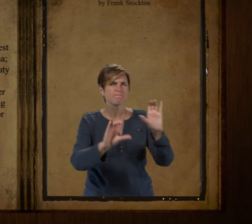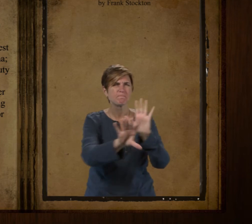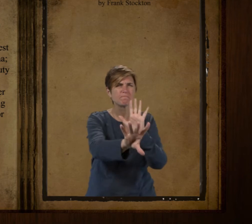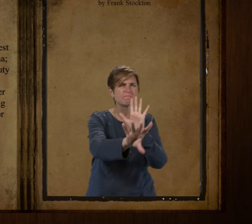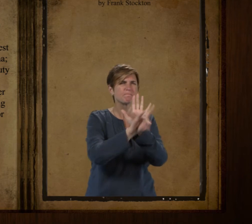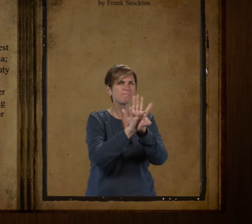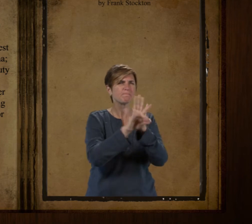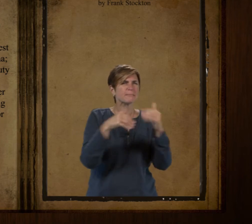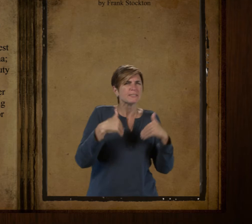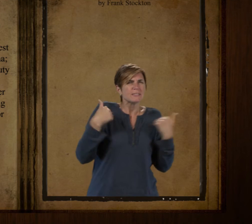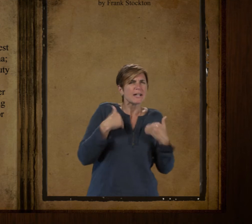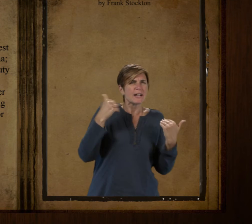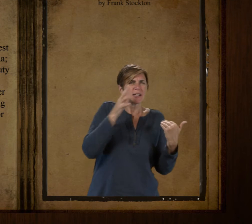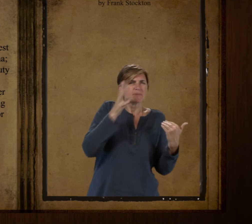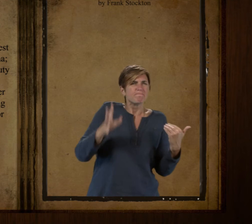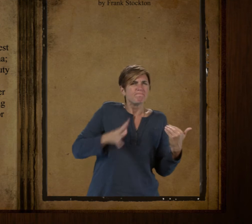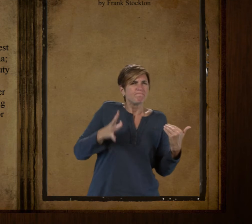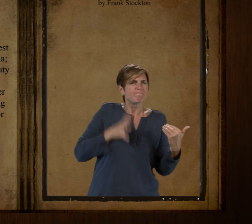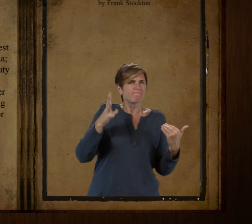destiny.